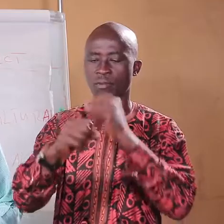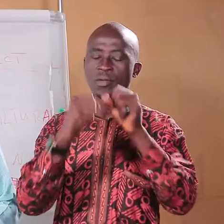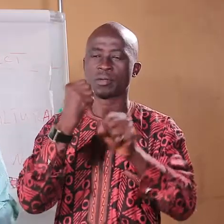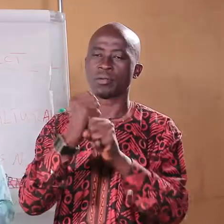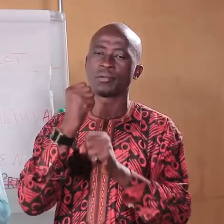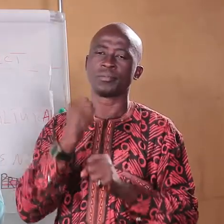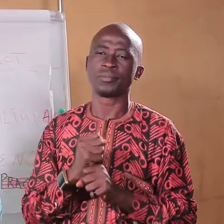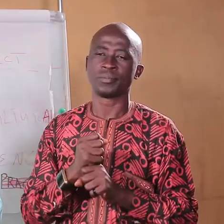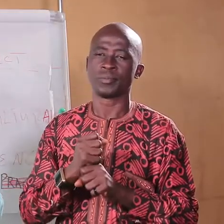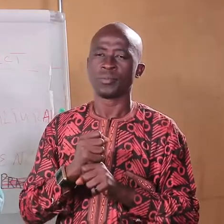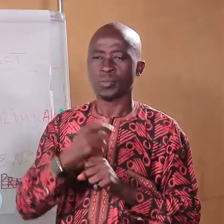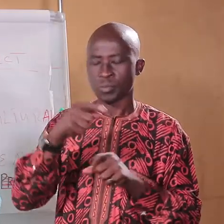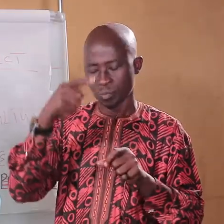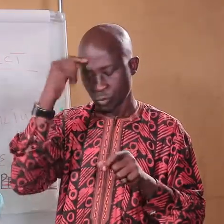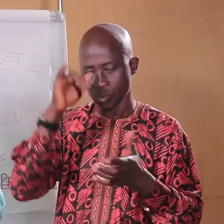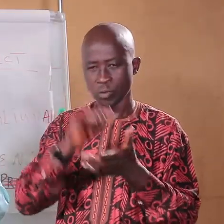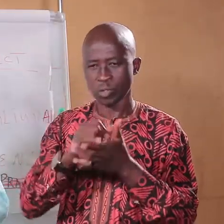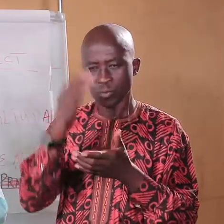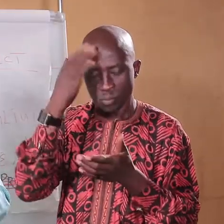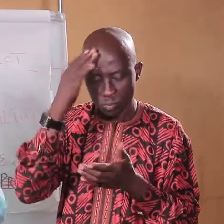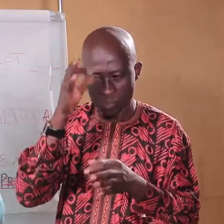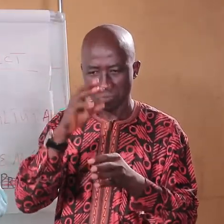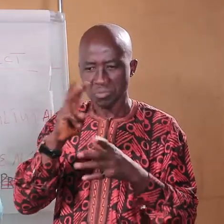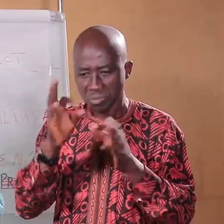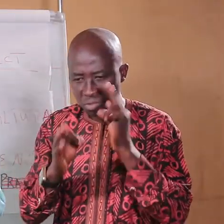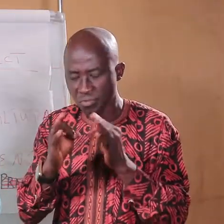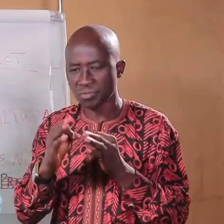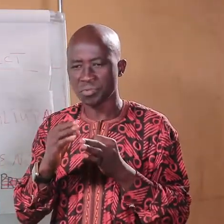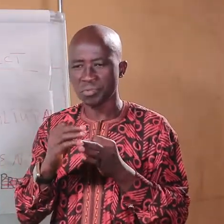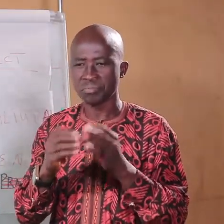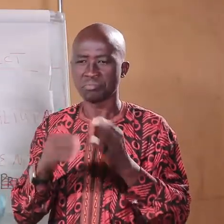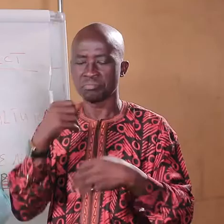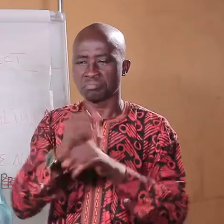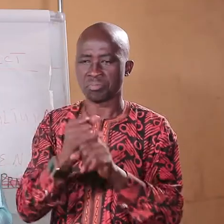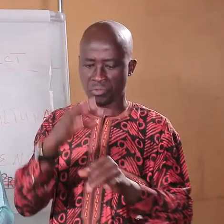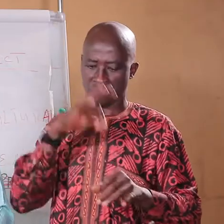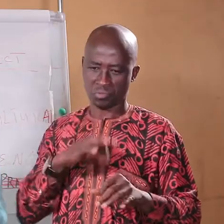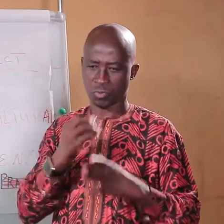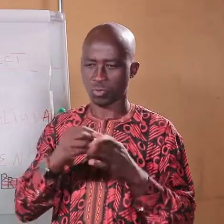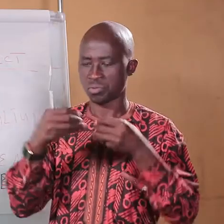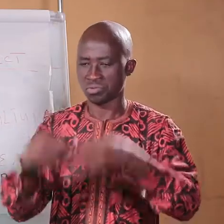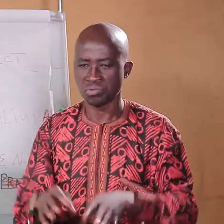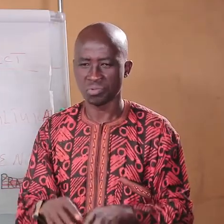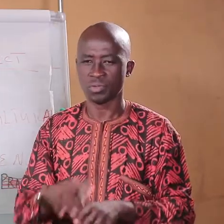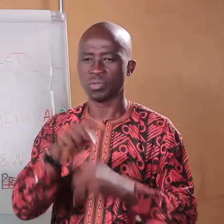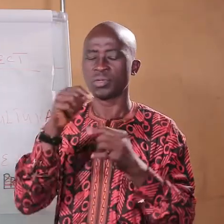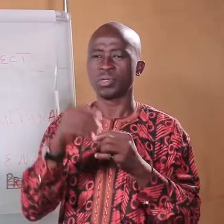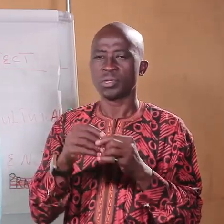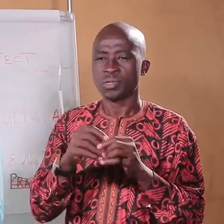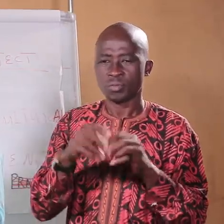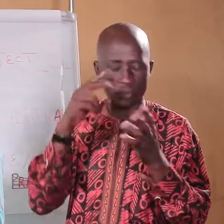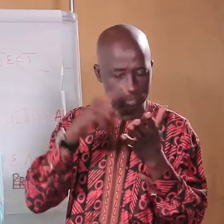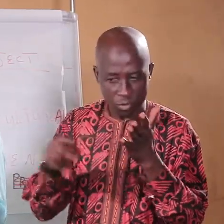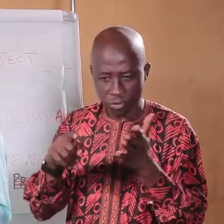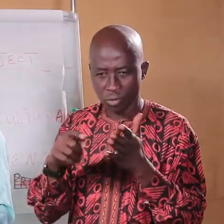of the year. So the farmer will know whether he is making a profit or a loss when he is monitoring